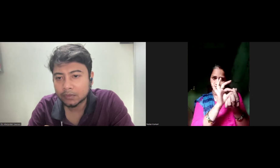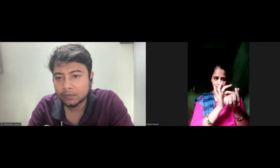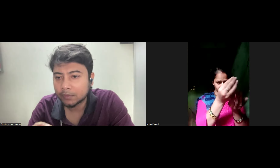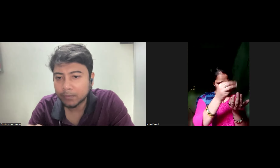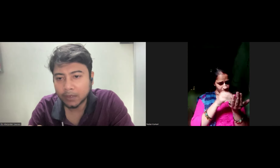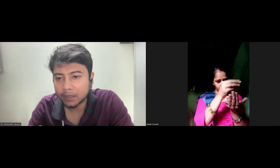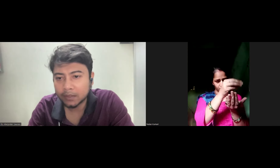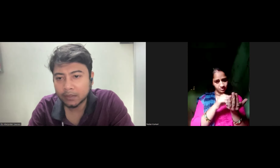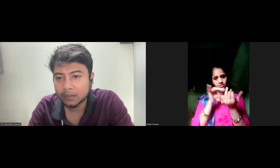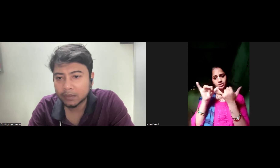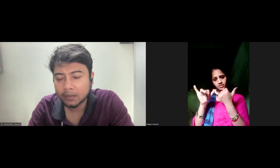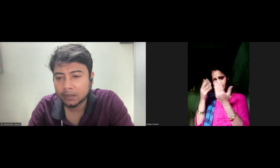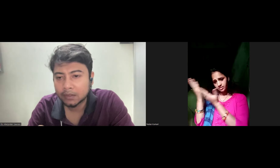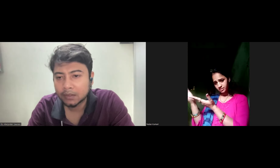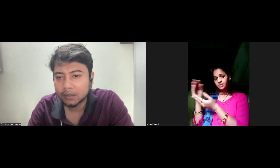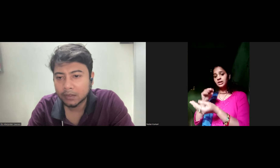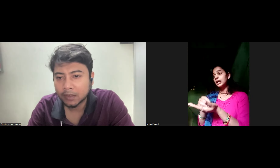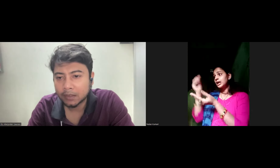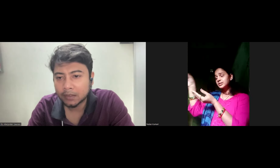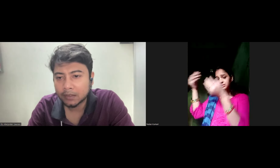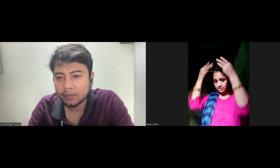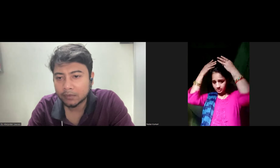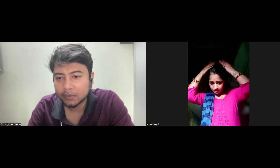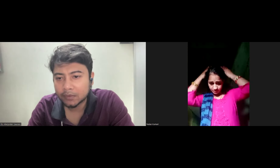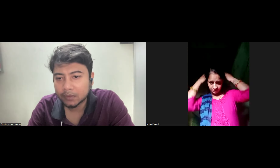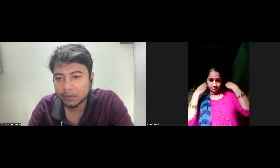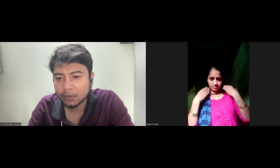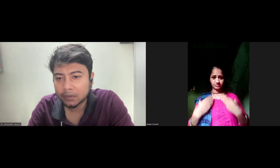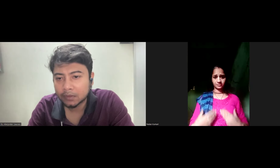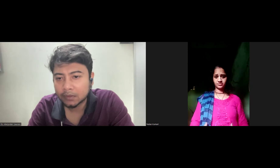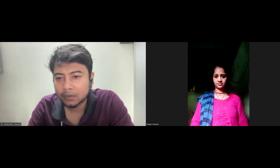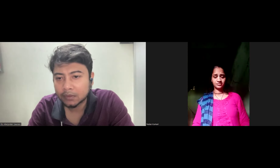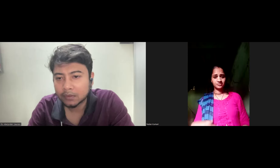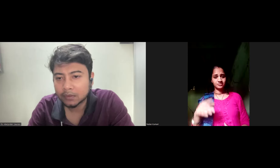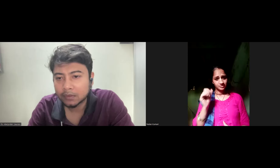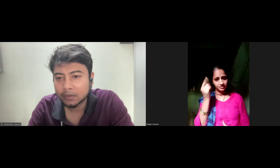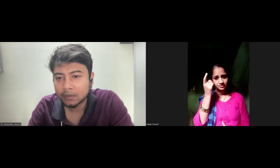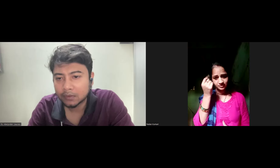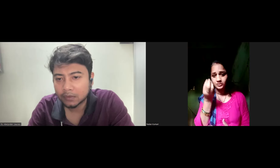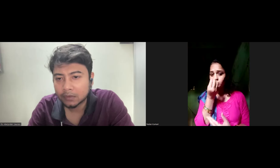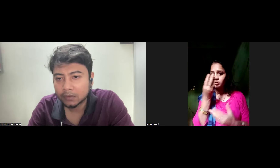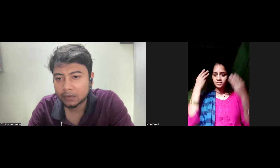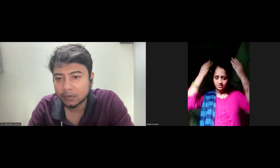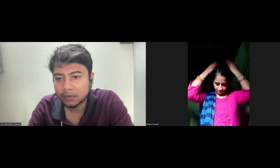tulsi we pluck it and then give it to Krishna.